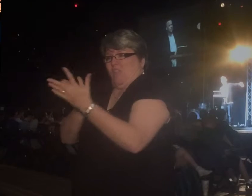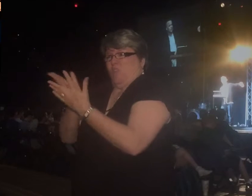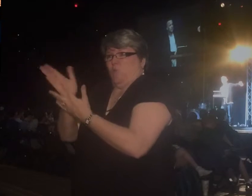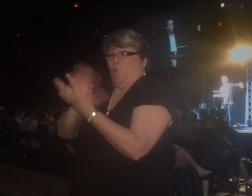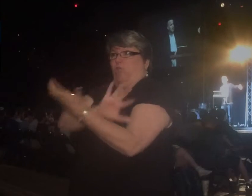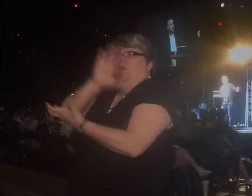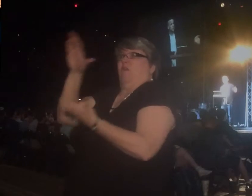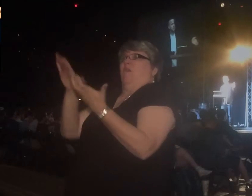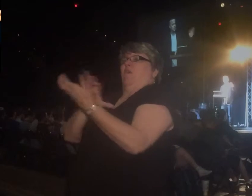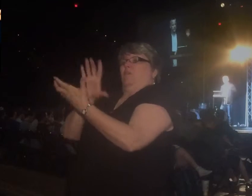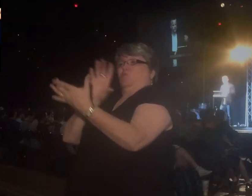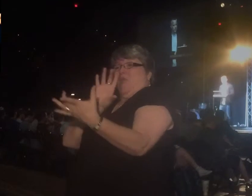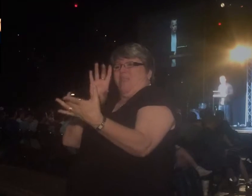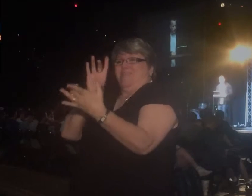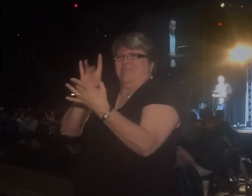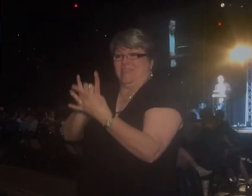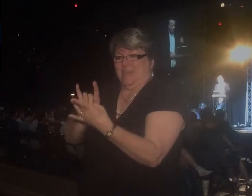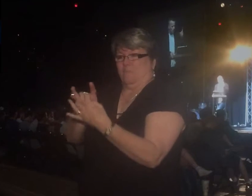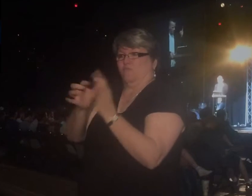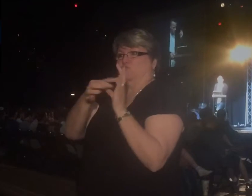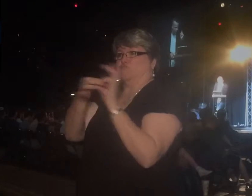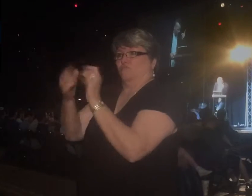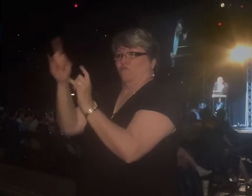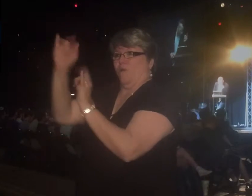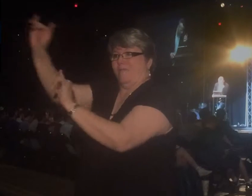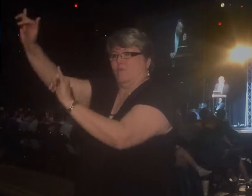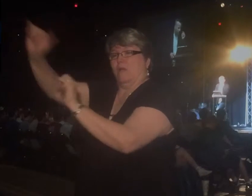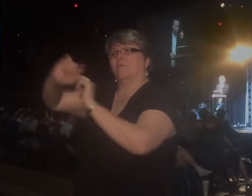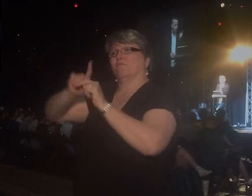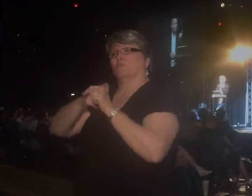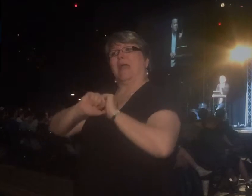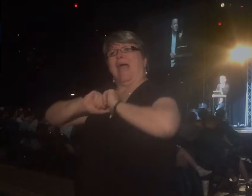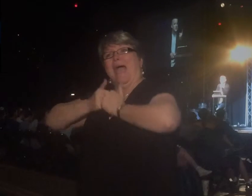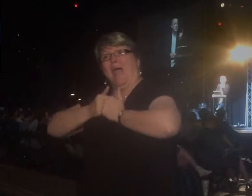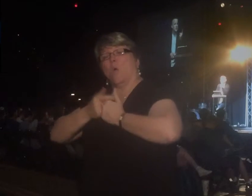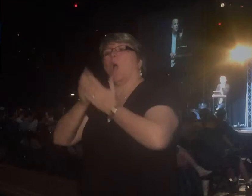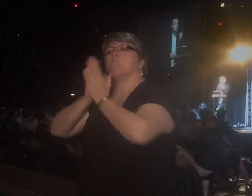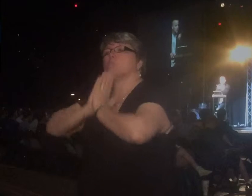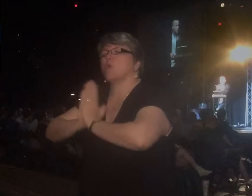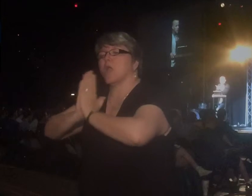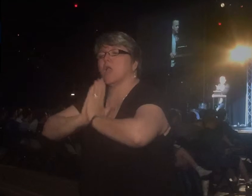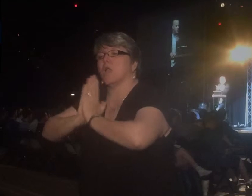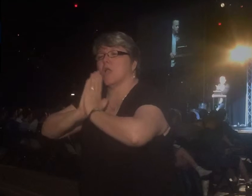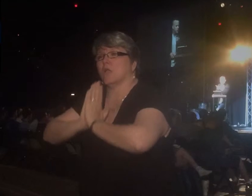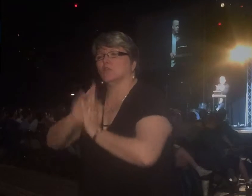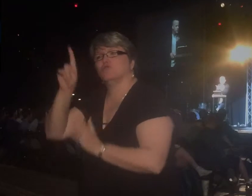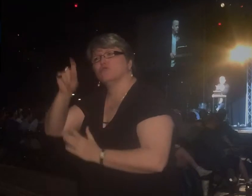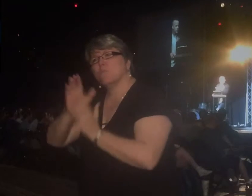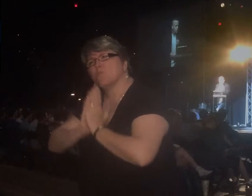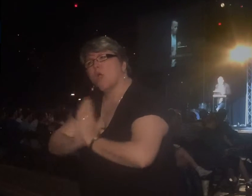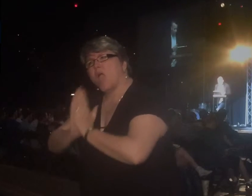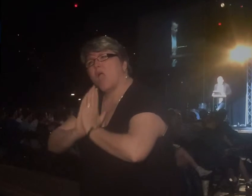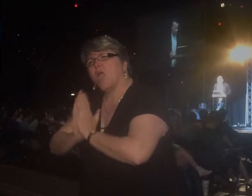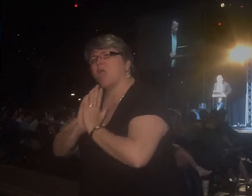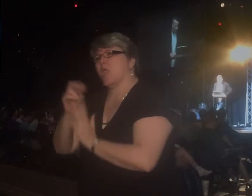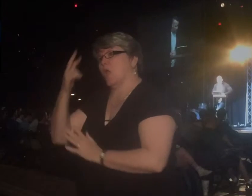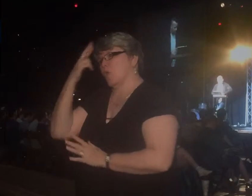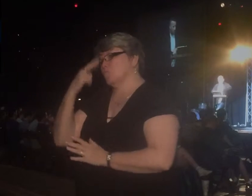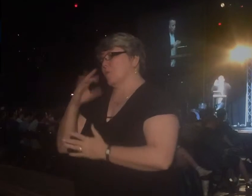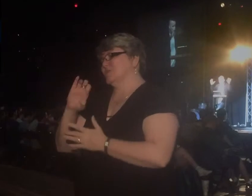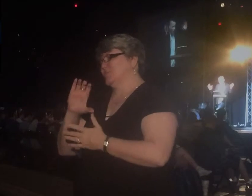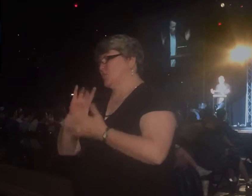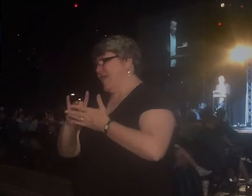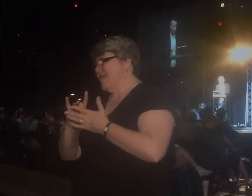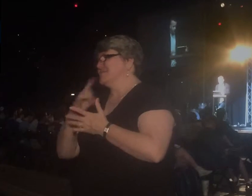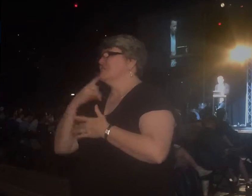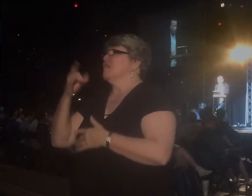chaos into linking up with someone into forever. The first thing, how should I date, is prayerfully. Prayerfully. Romans 8:28